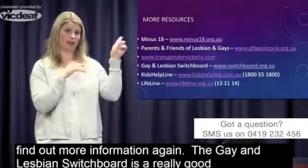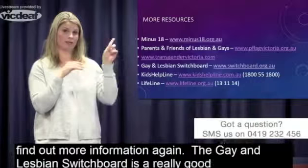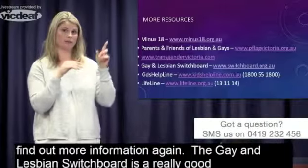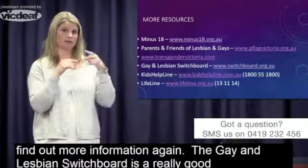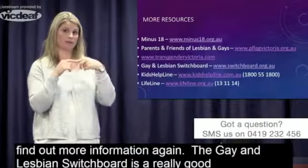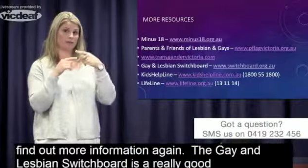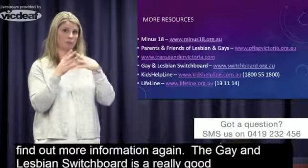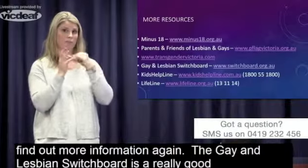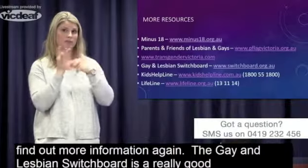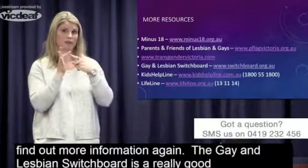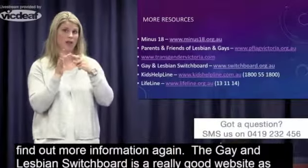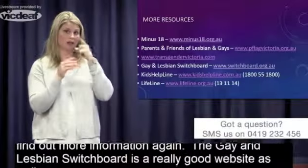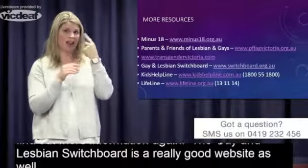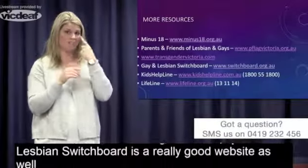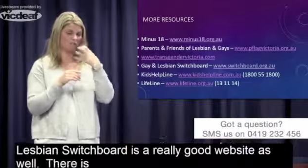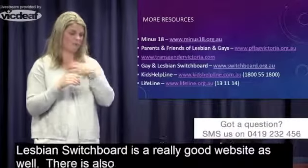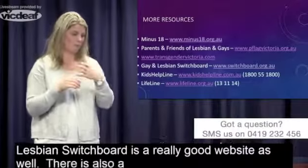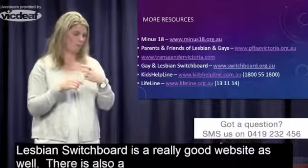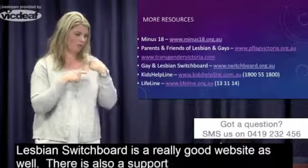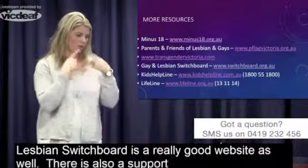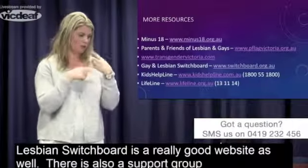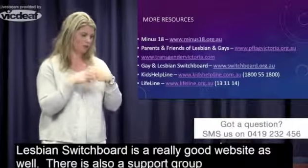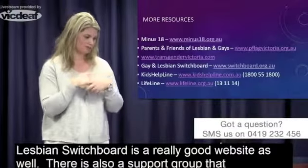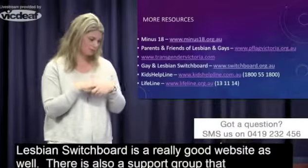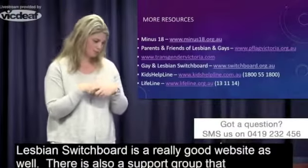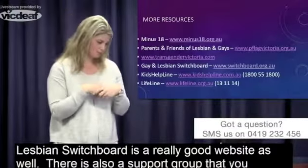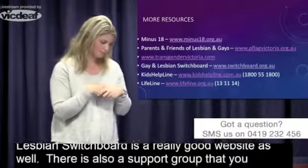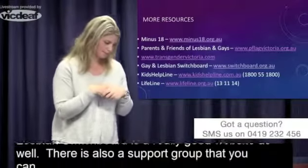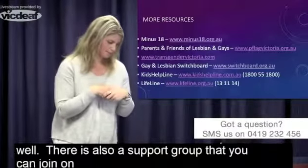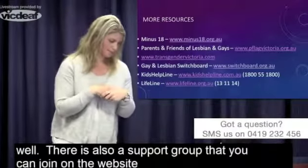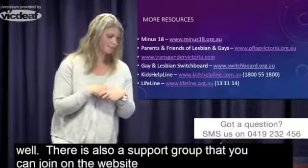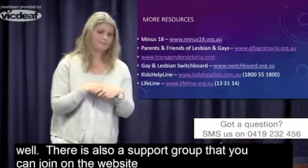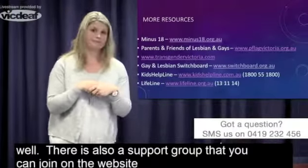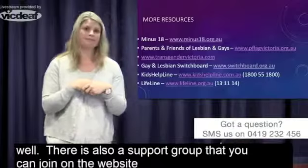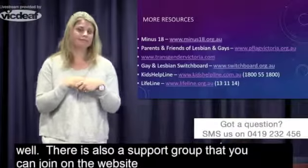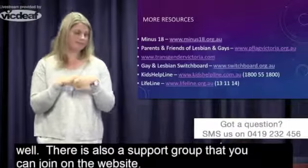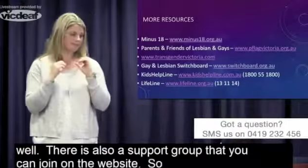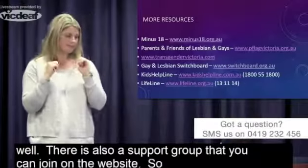There's also a support group that you can join on the website, so have a look and find out more.